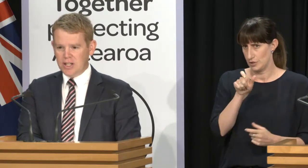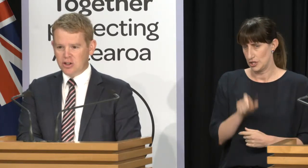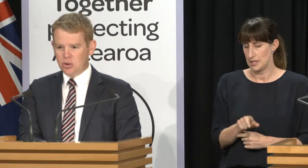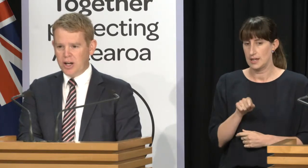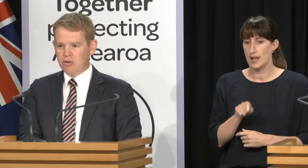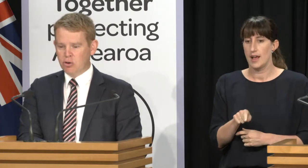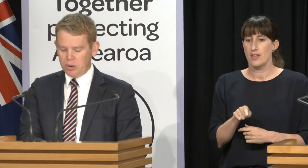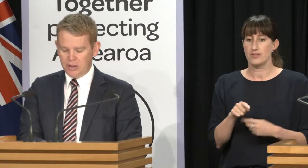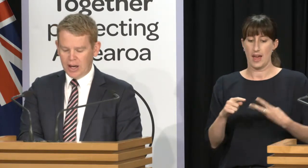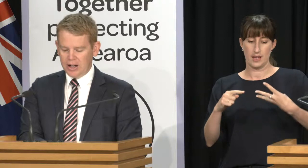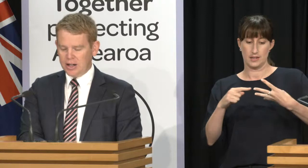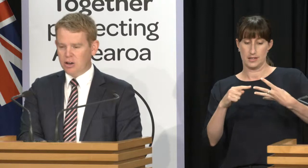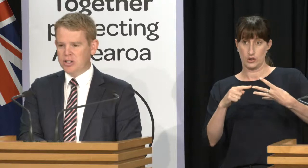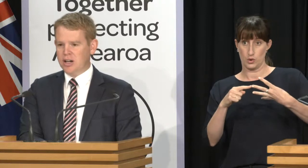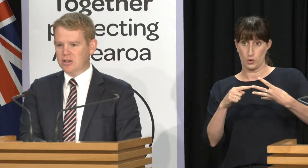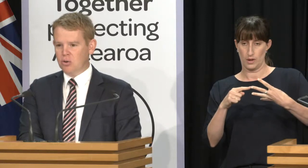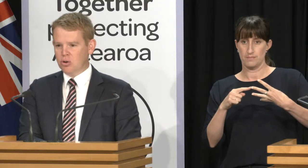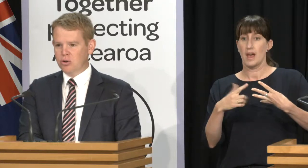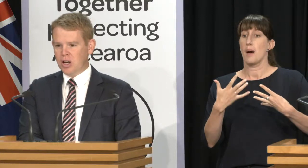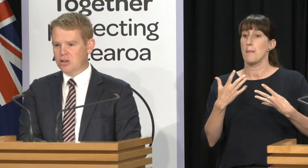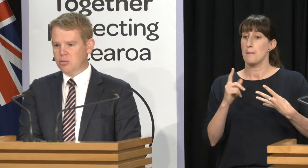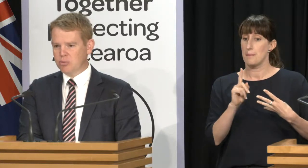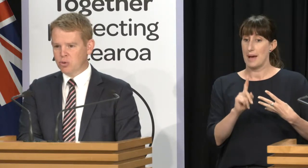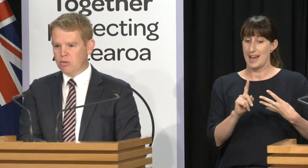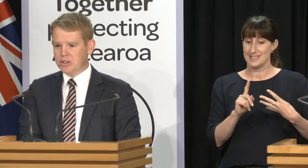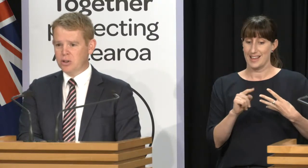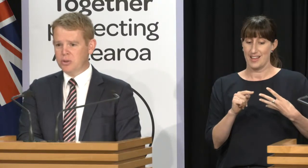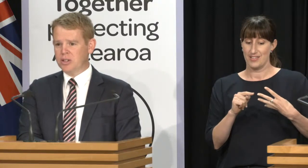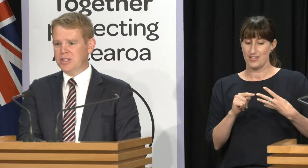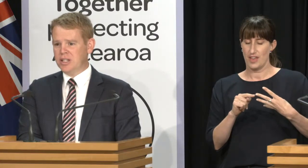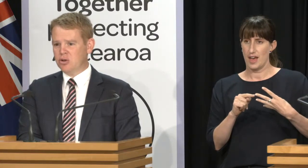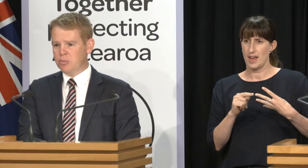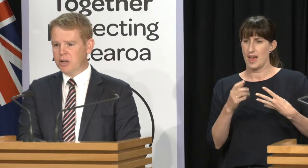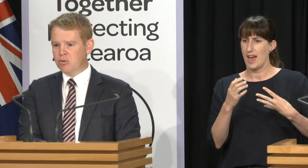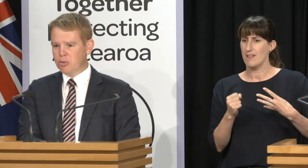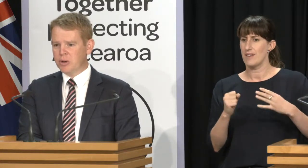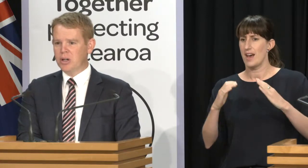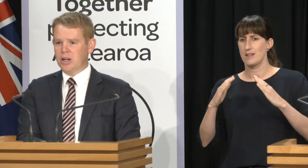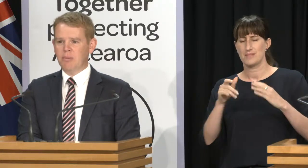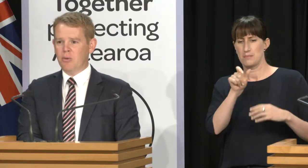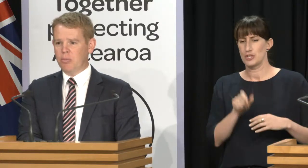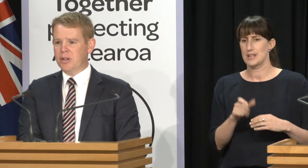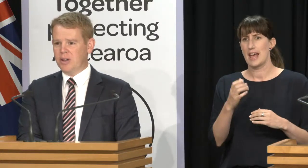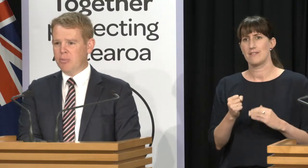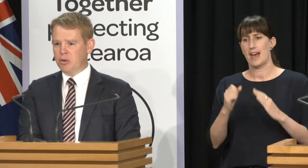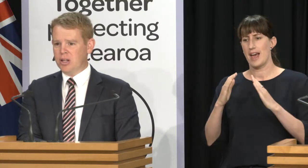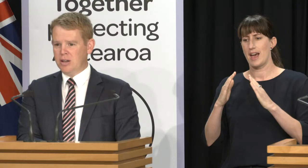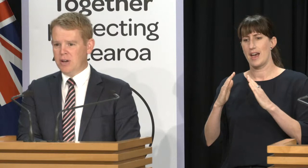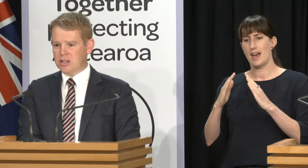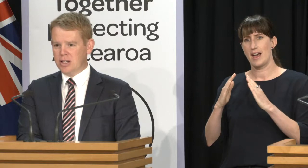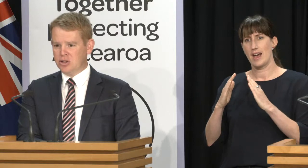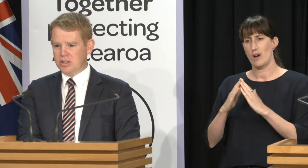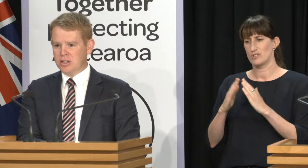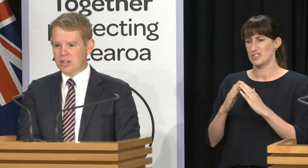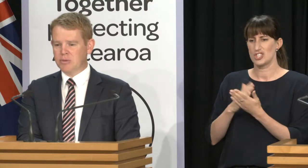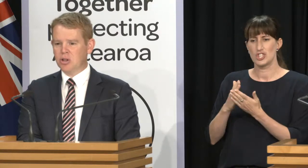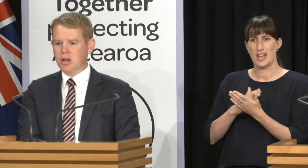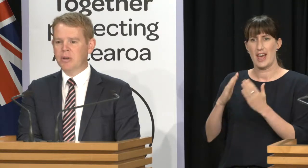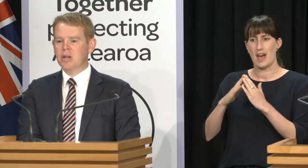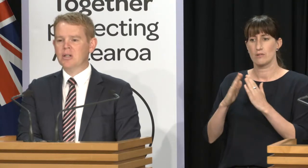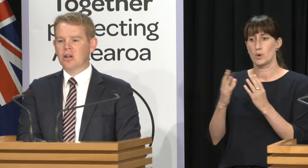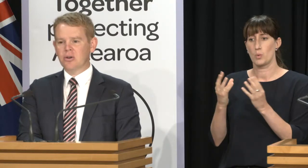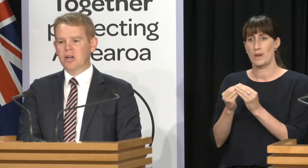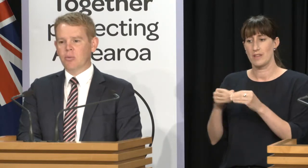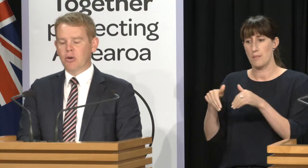in that Tier 2A group, and they had a close household contact who was more at risk, who was in the Tier 2B group, it may well be that they both get their vaccinations at the same